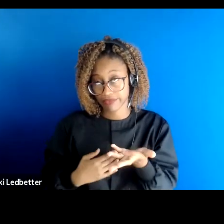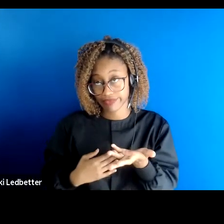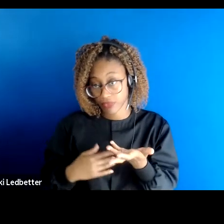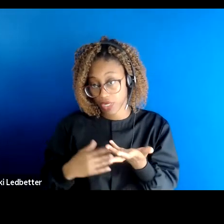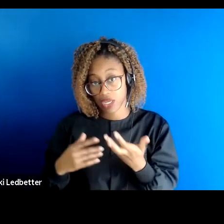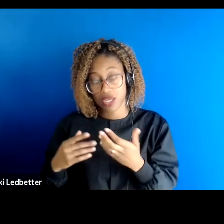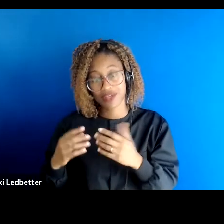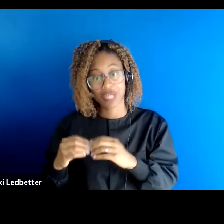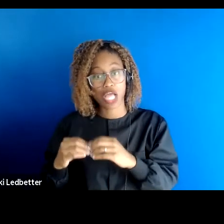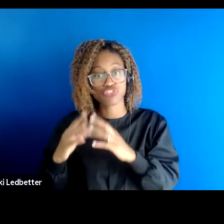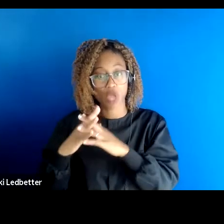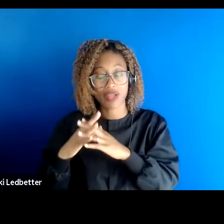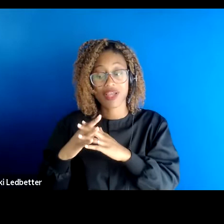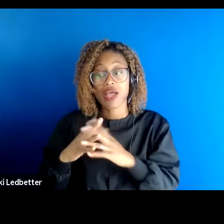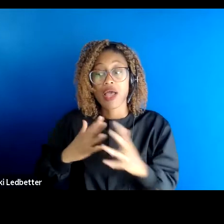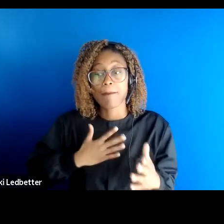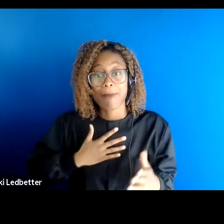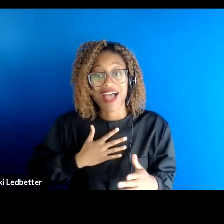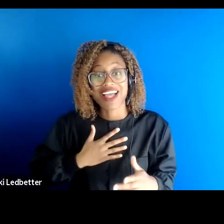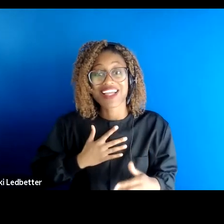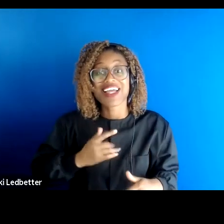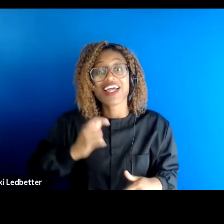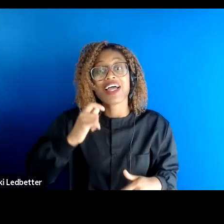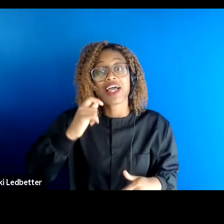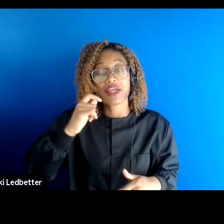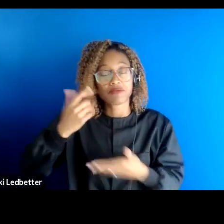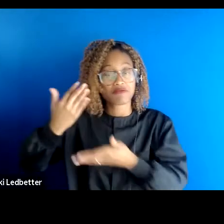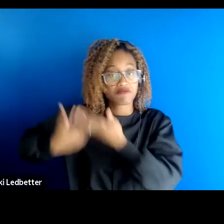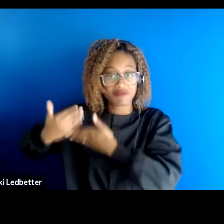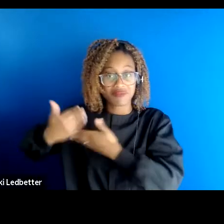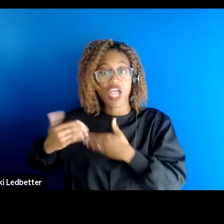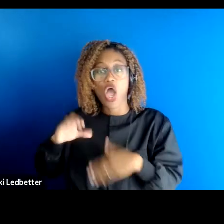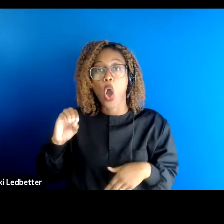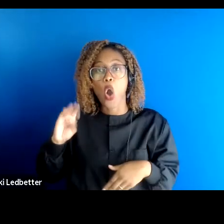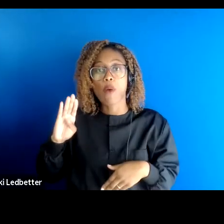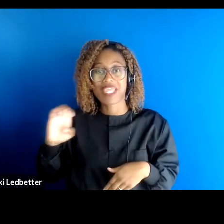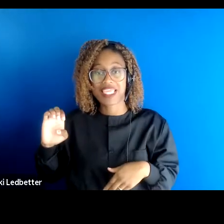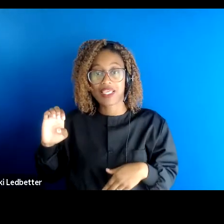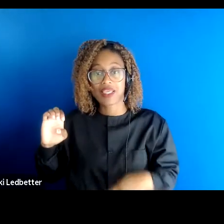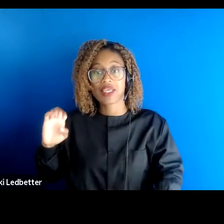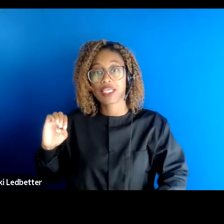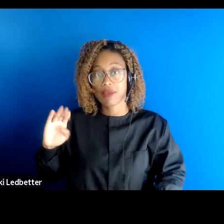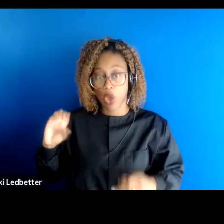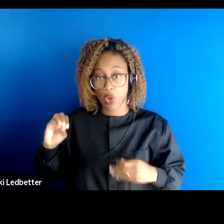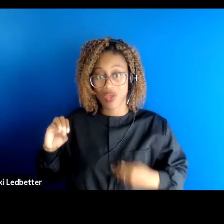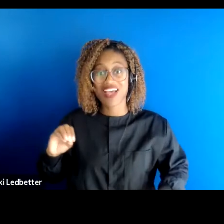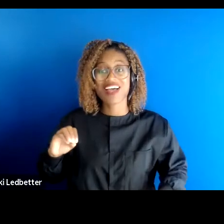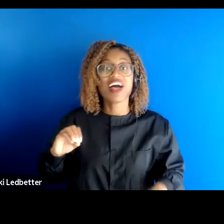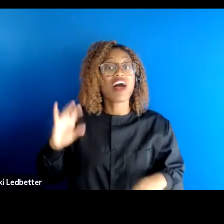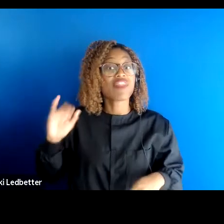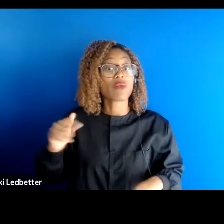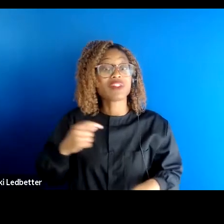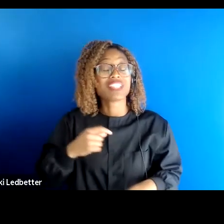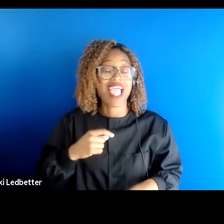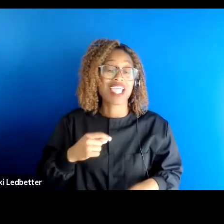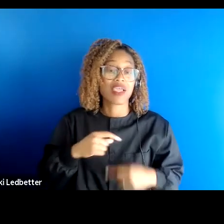a heritage called the Igbo or the Obi. The Obi was a priest class in the Igbo tribe. The